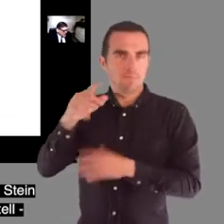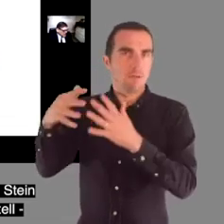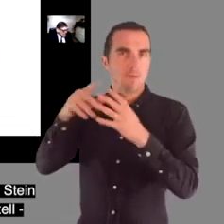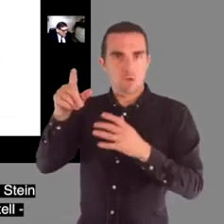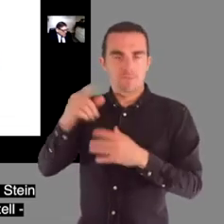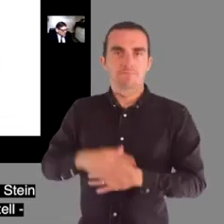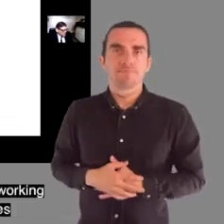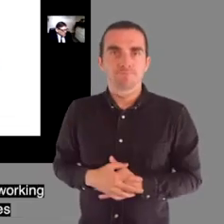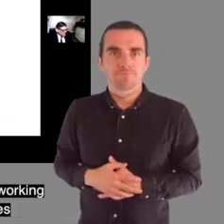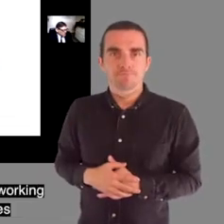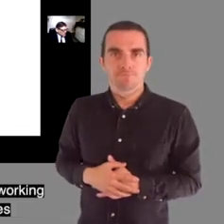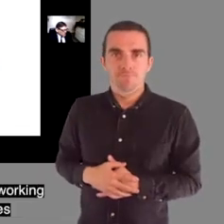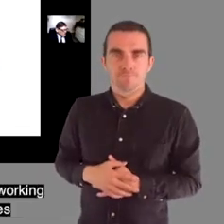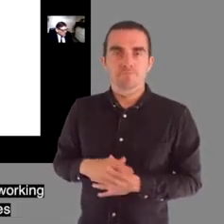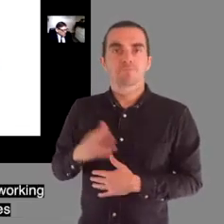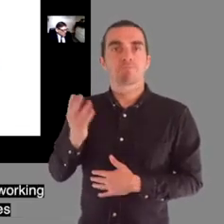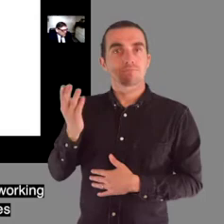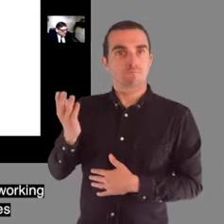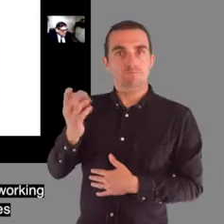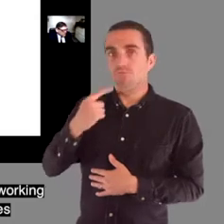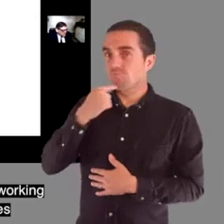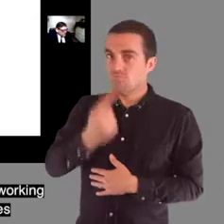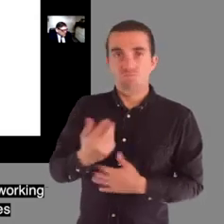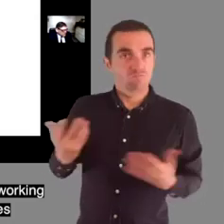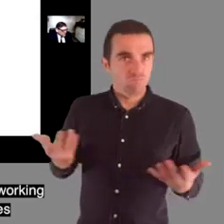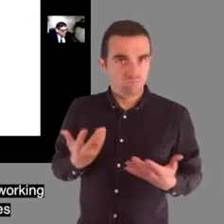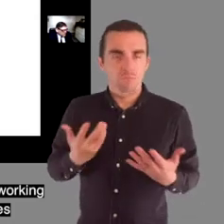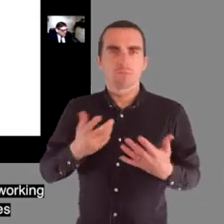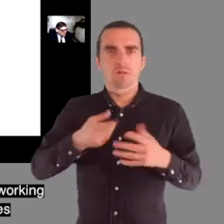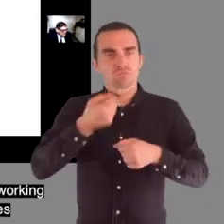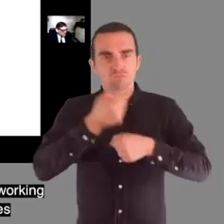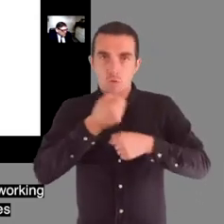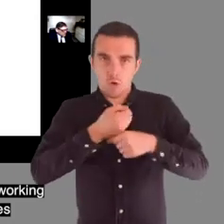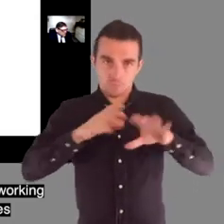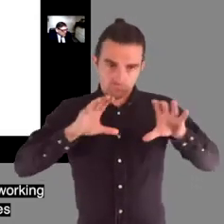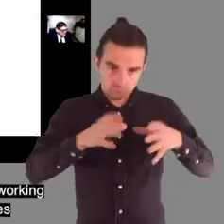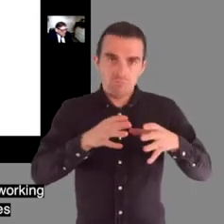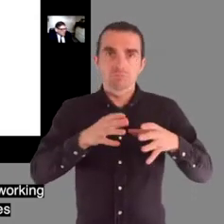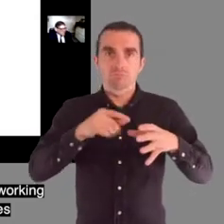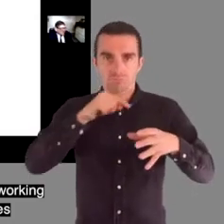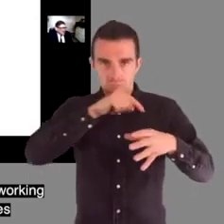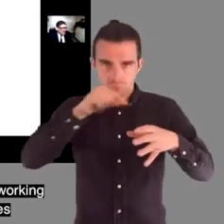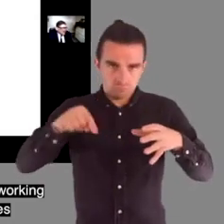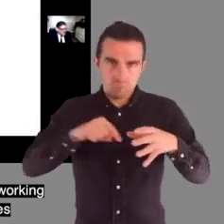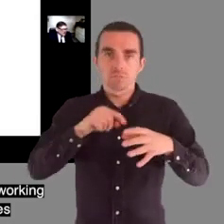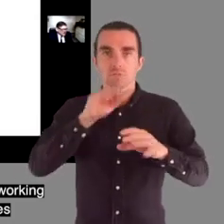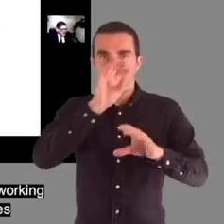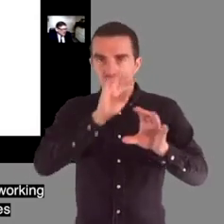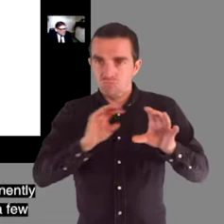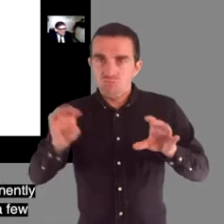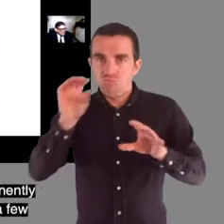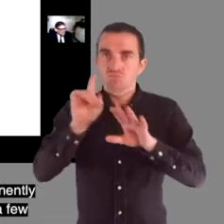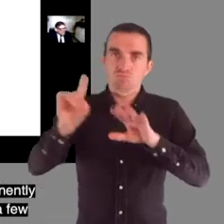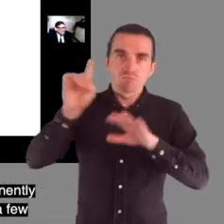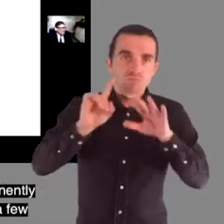going to tell us. Sessions, there was a working group, sessions, group which included